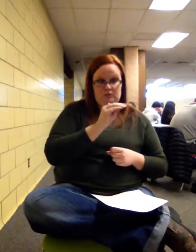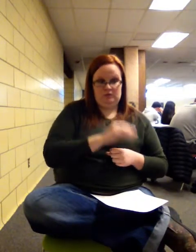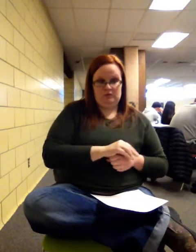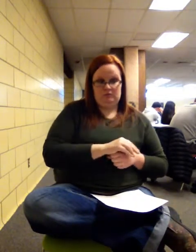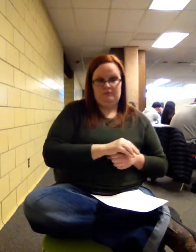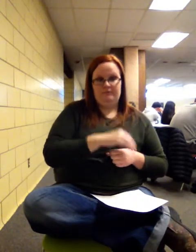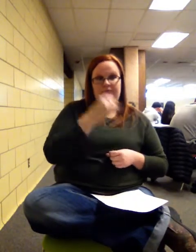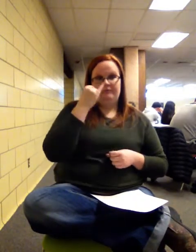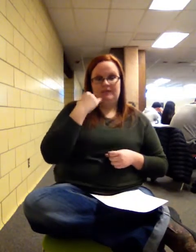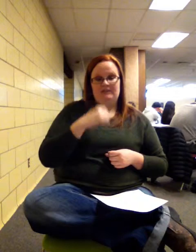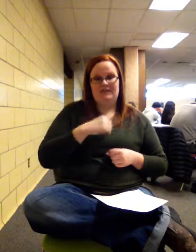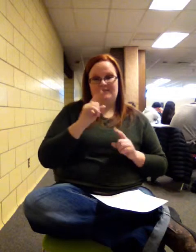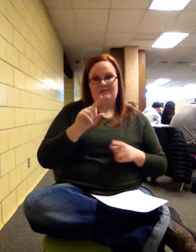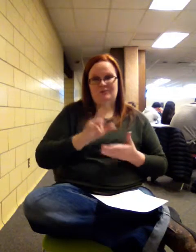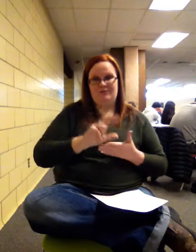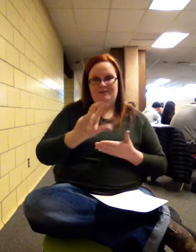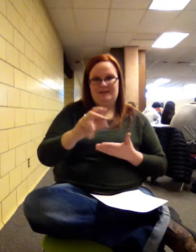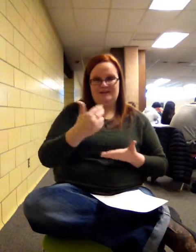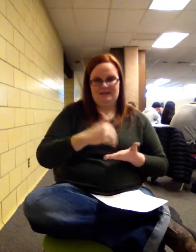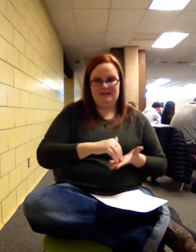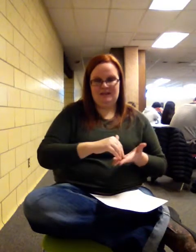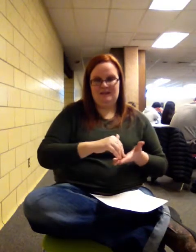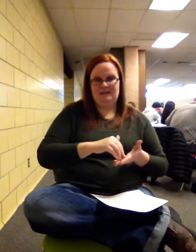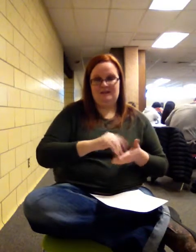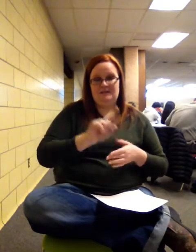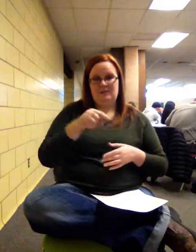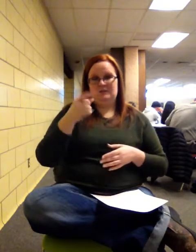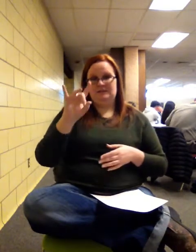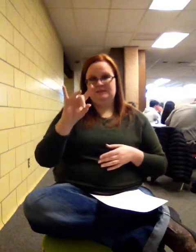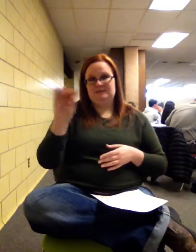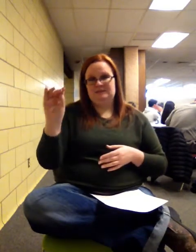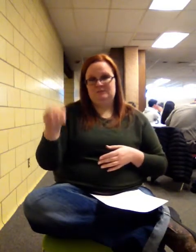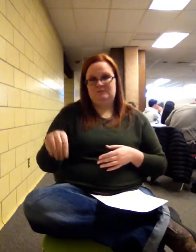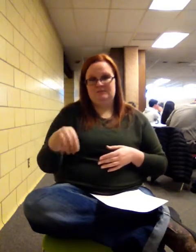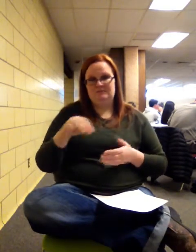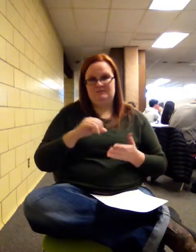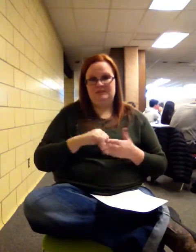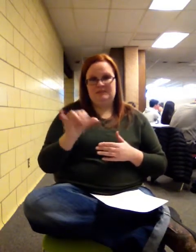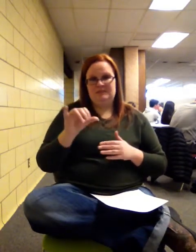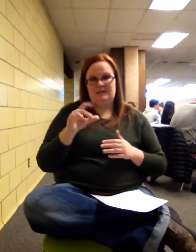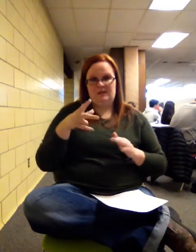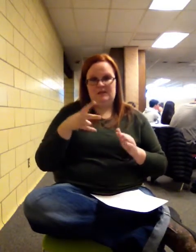have to go and reinvest and only make 8%, that's like I'm taking a pay cut.